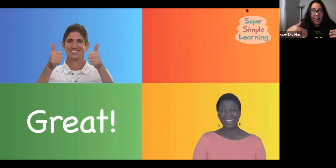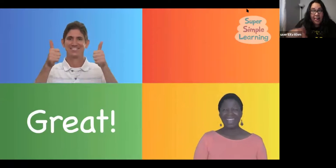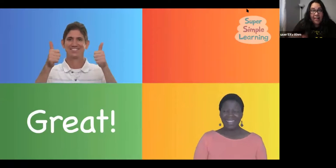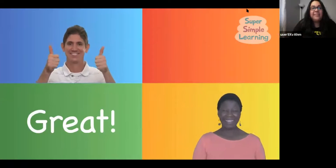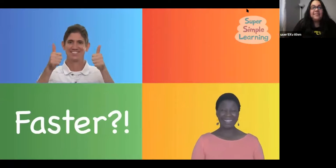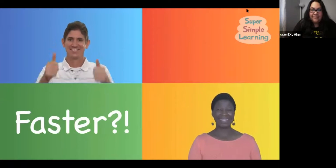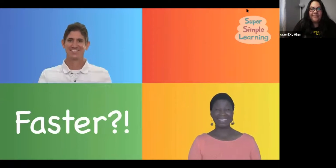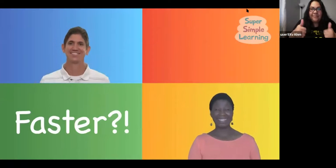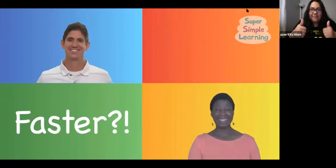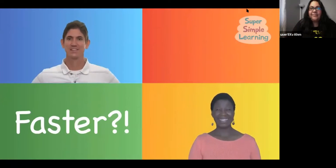Great. Faster?